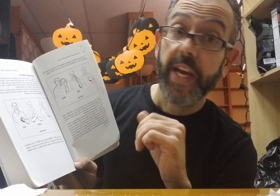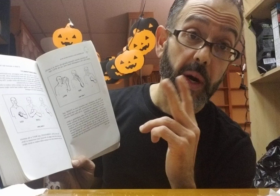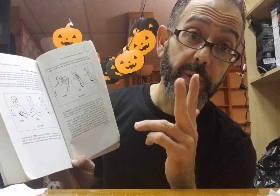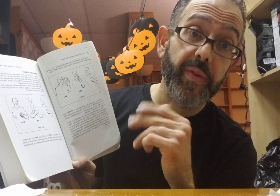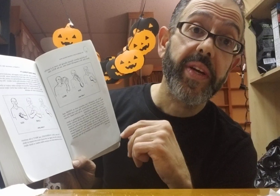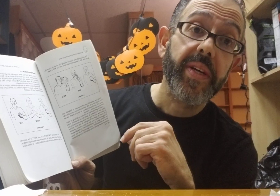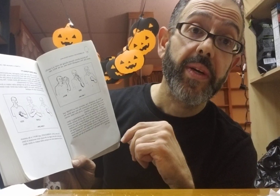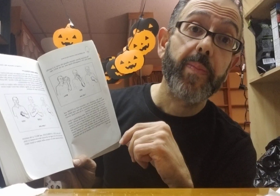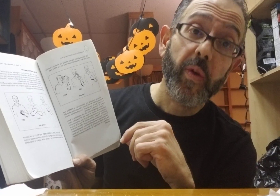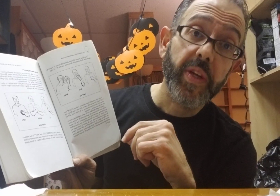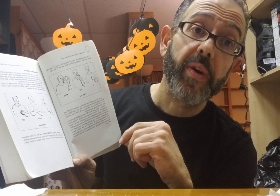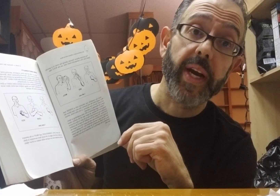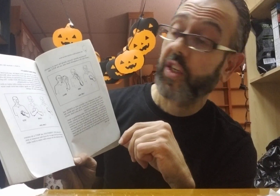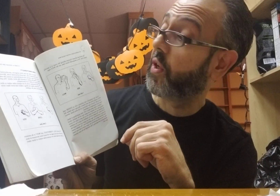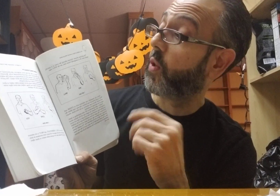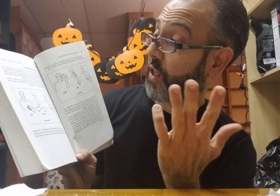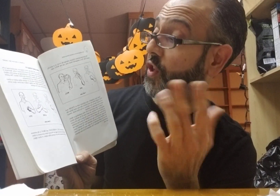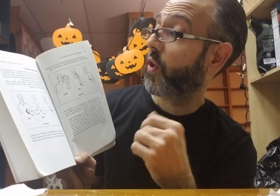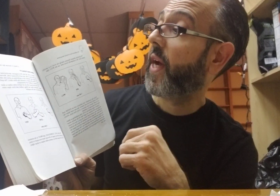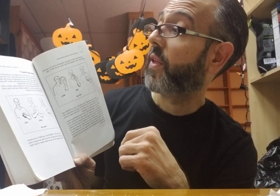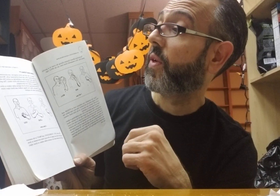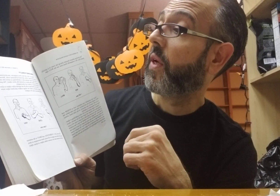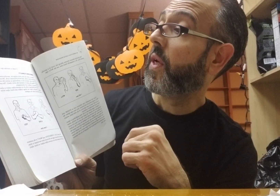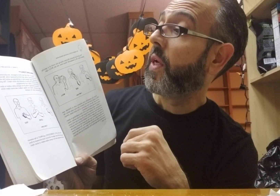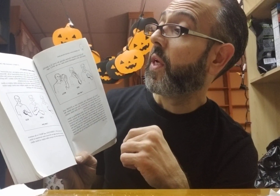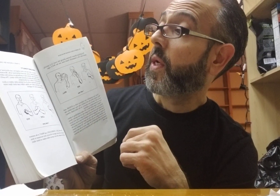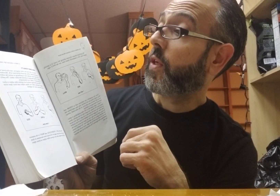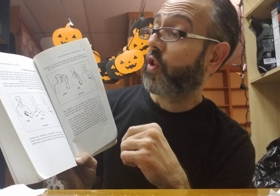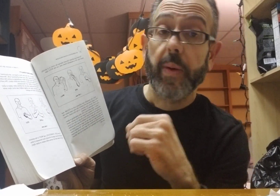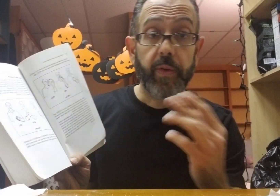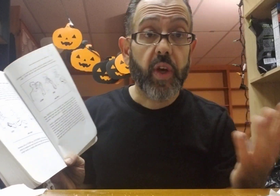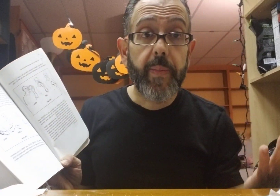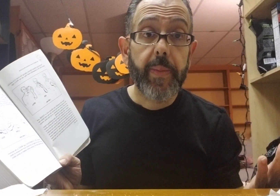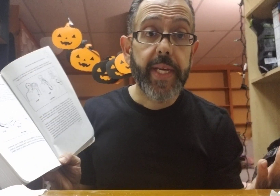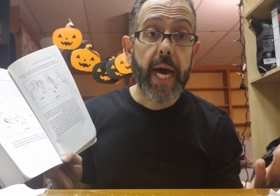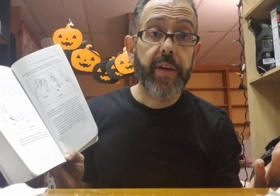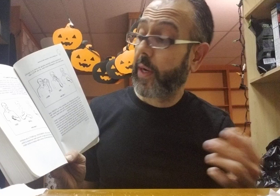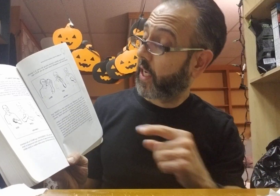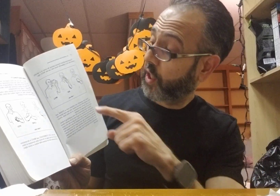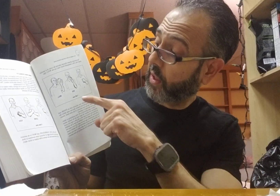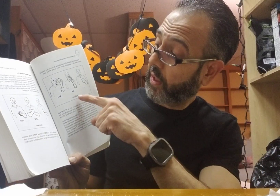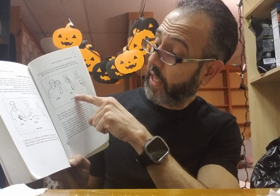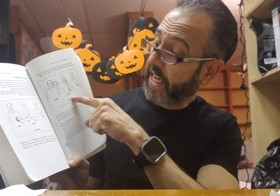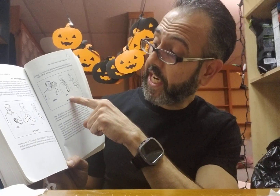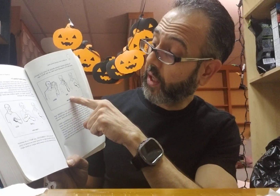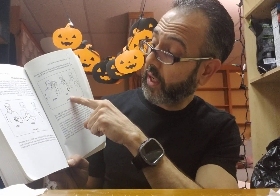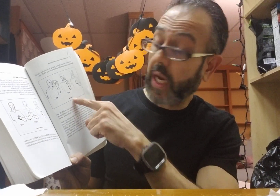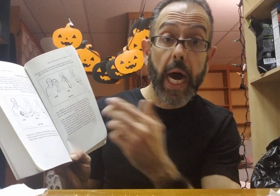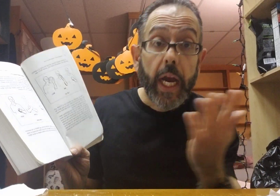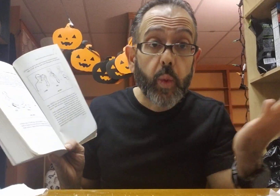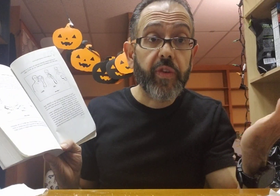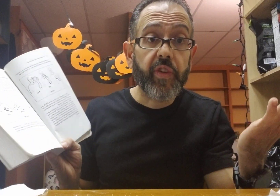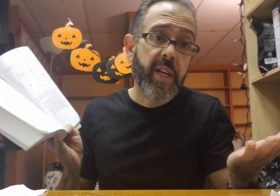number three, multi-directional, which is correct. Some may be non-directional, like here, I will see